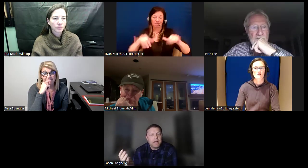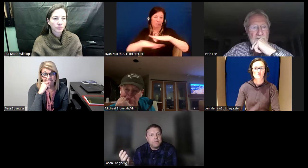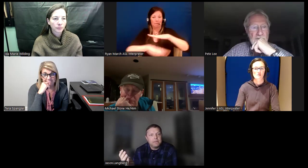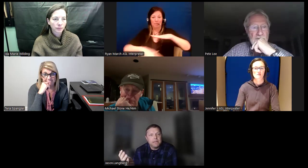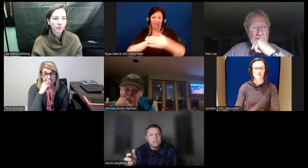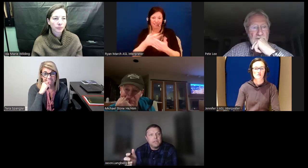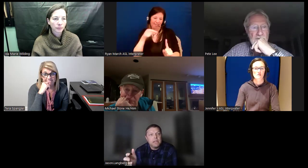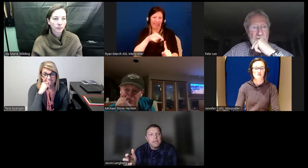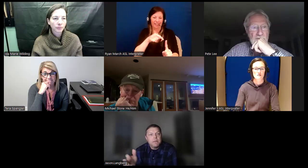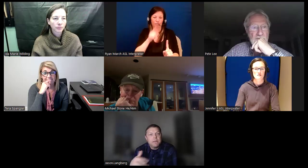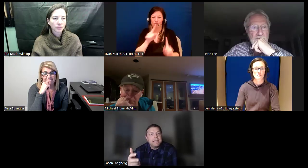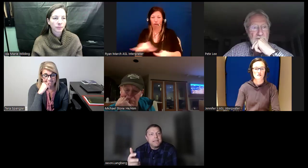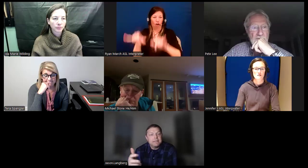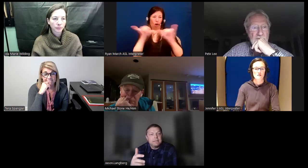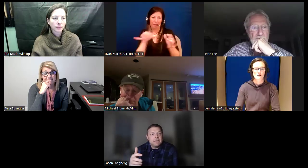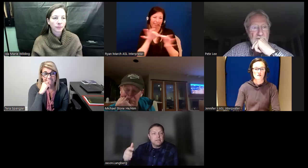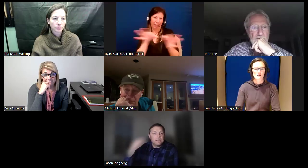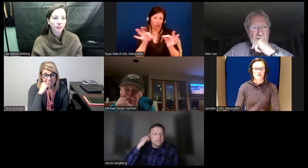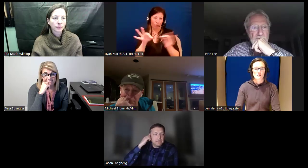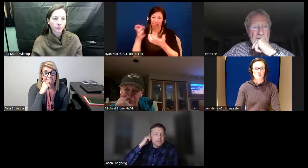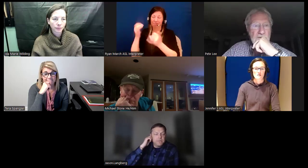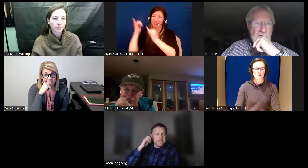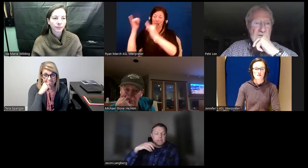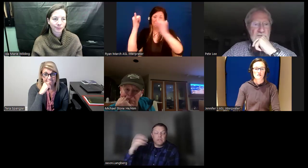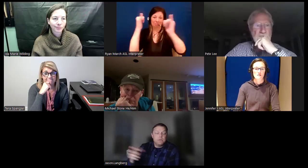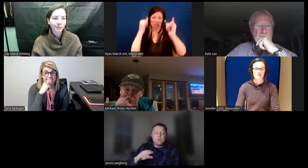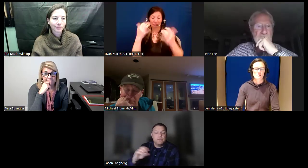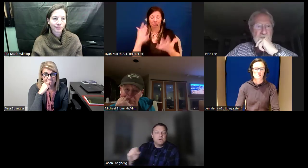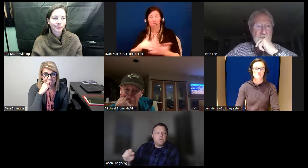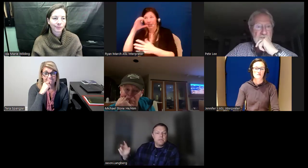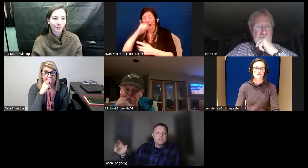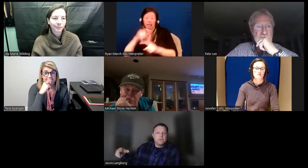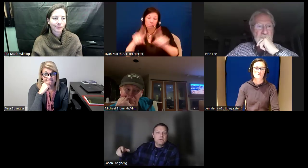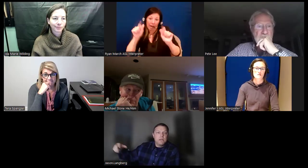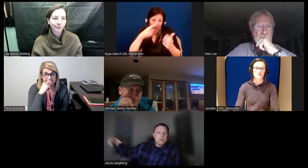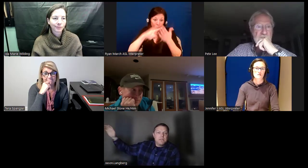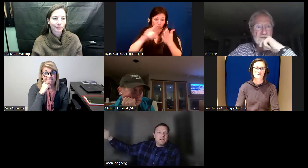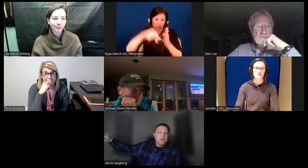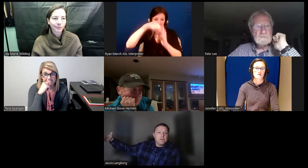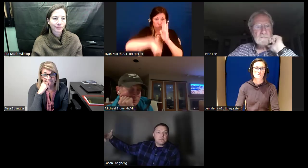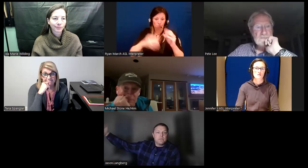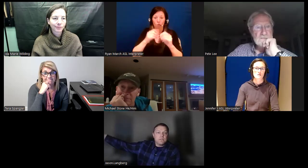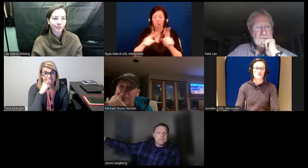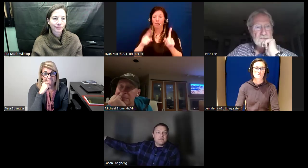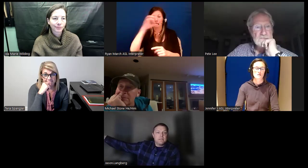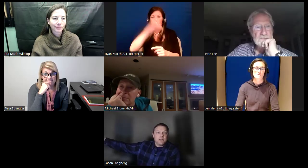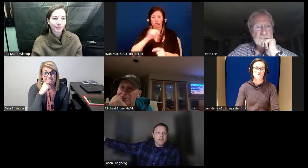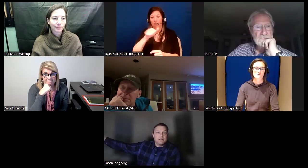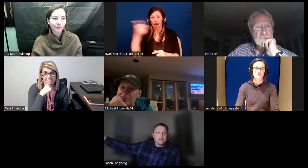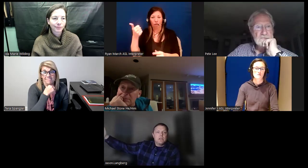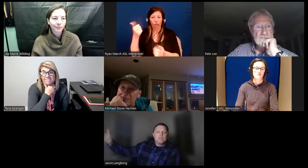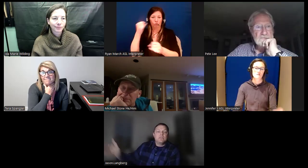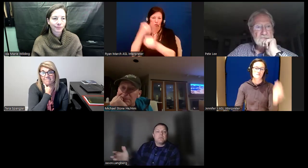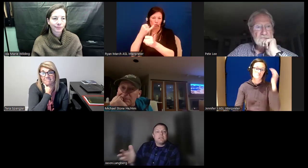pretty common language. My guess is that and I can look into it more if you all want me to, but that other schools for the deaf and the